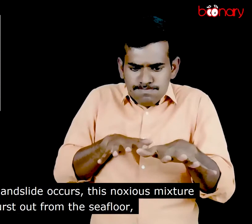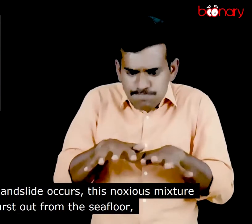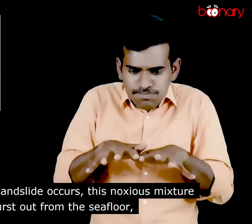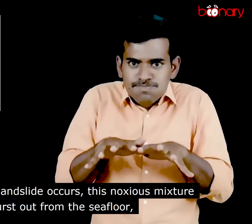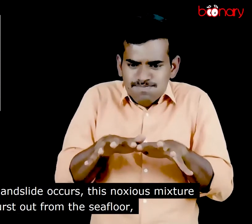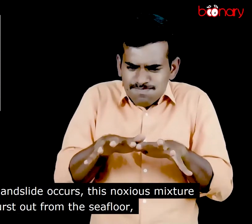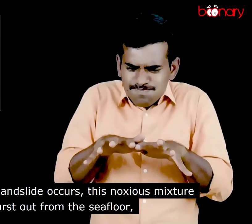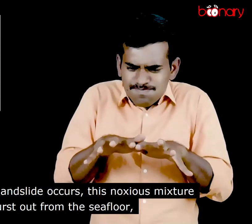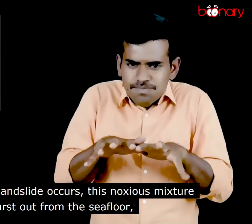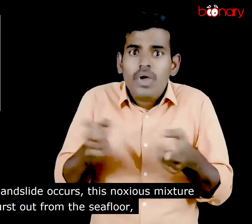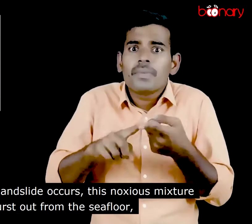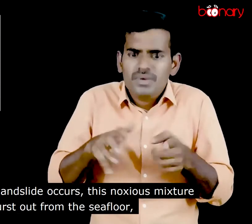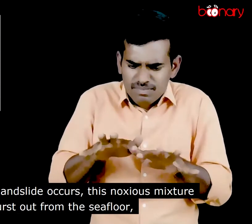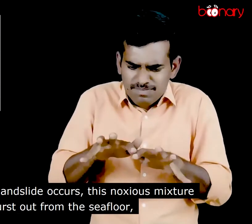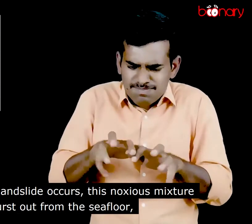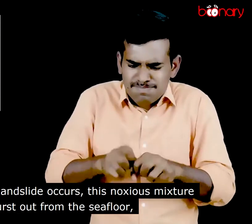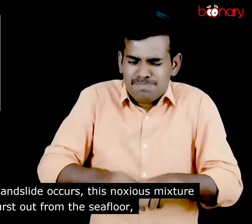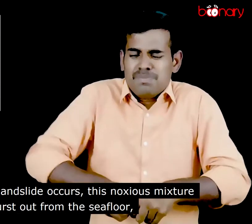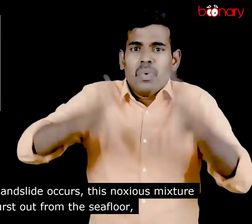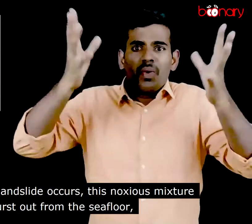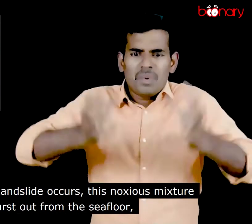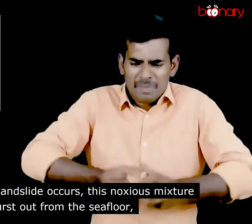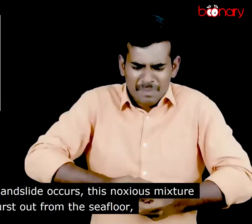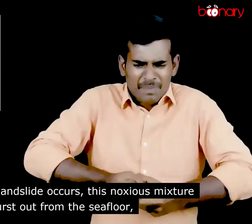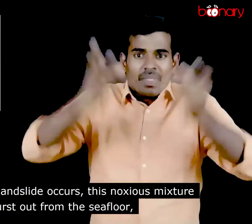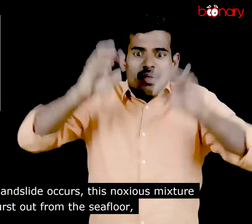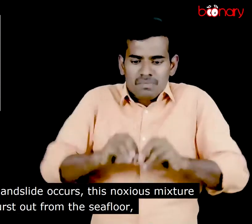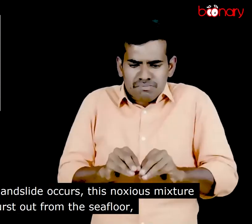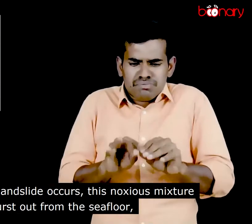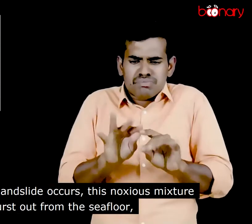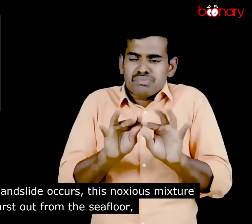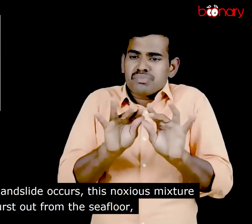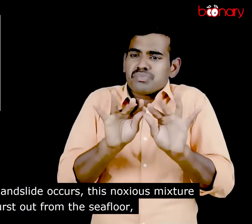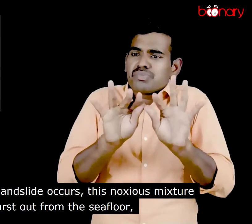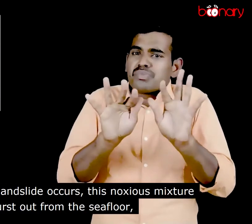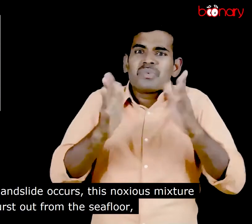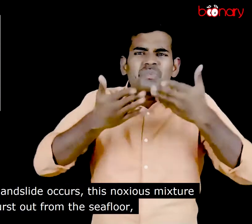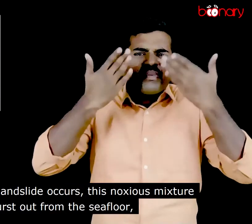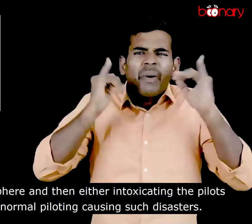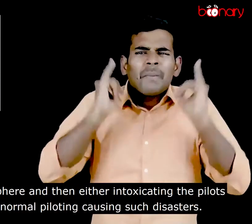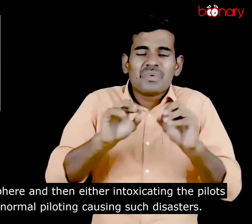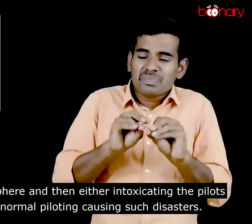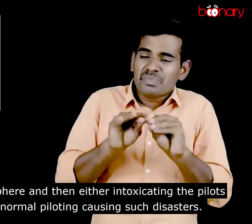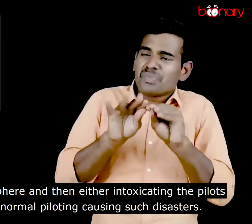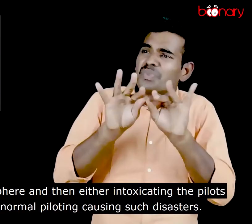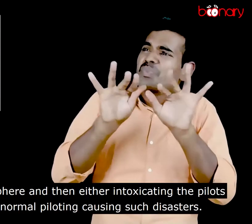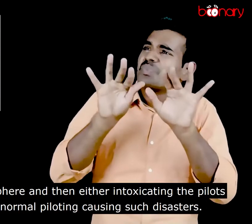underwater landslide occurs, this noxious mixture can burst out from the seafloor, entering the